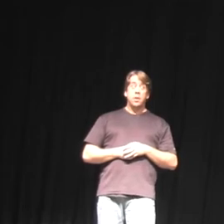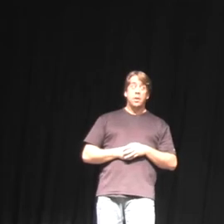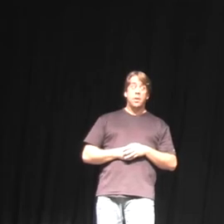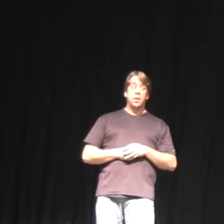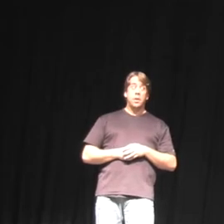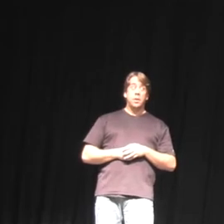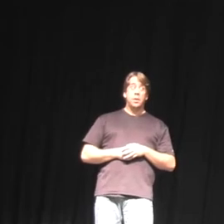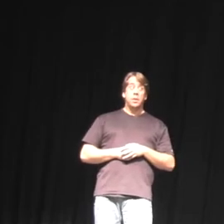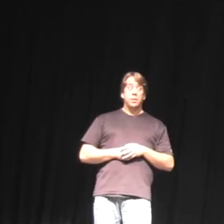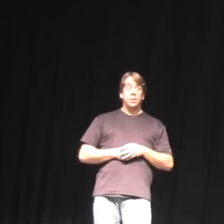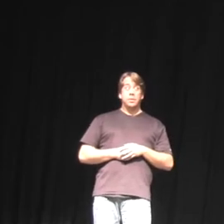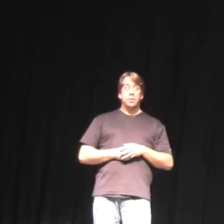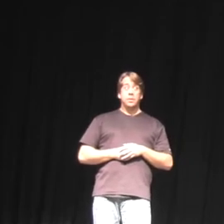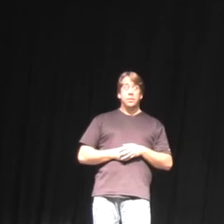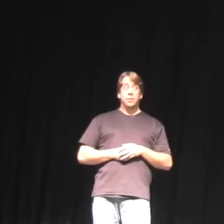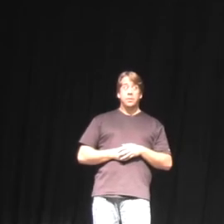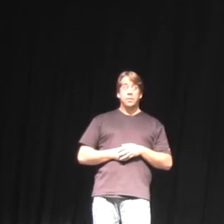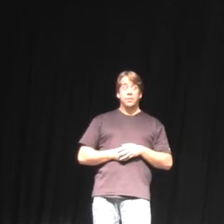ah!